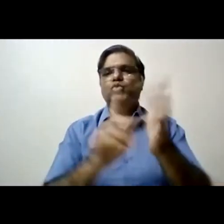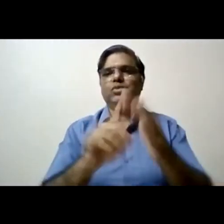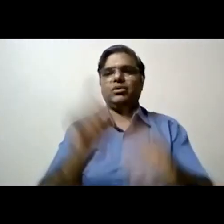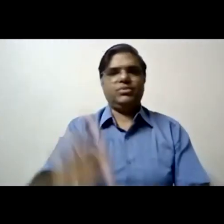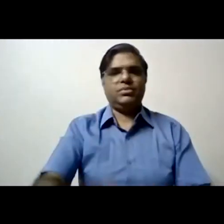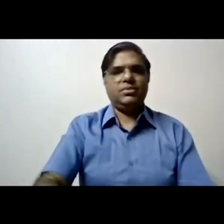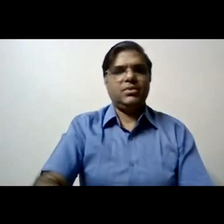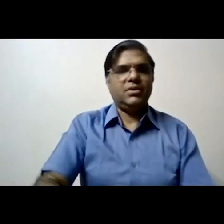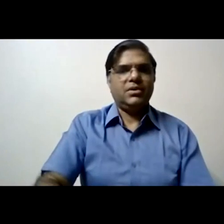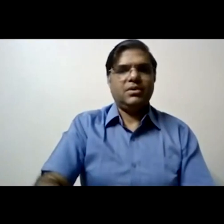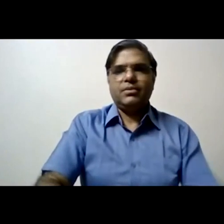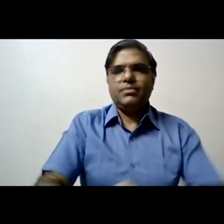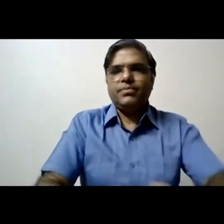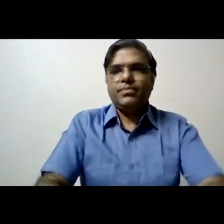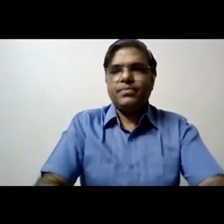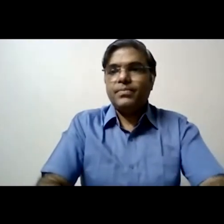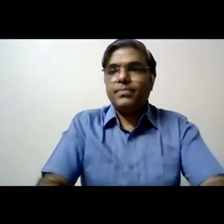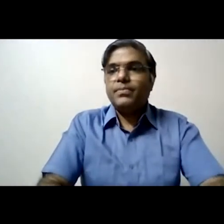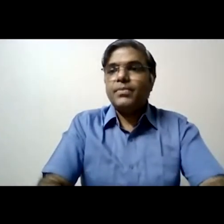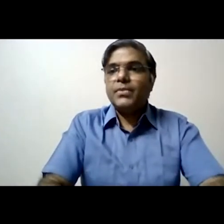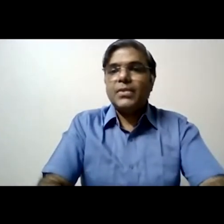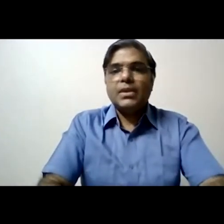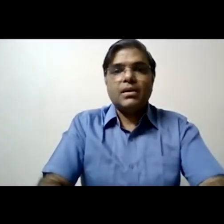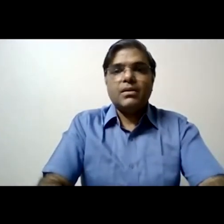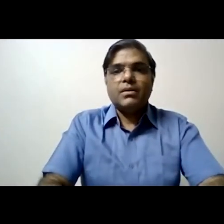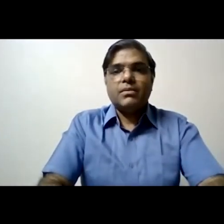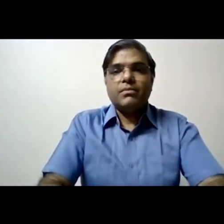28th May, or if you would like to go on 2nd June.